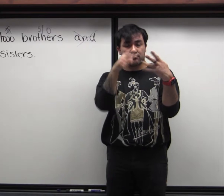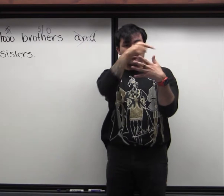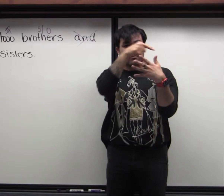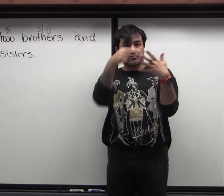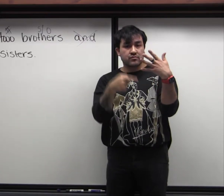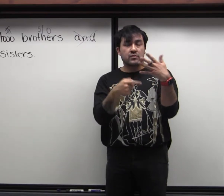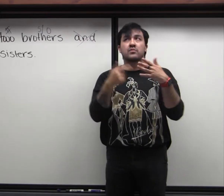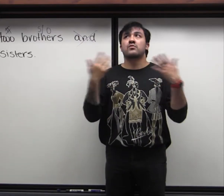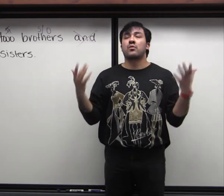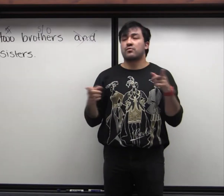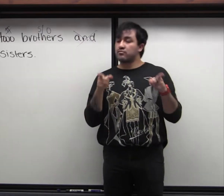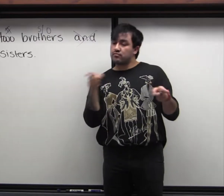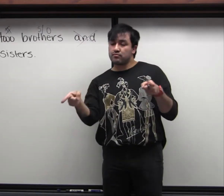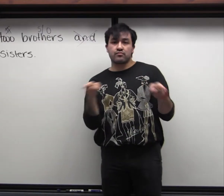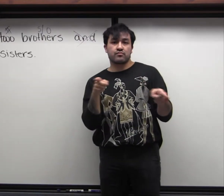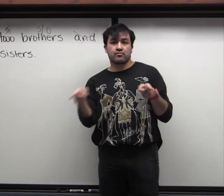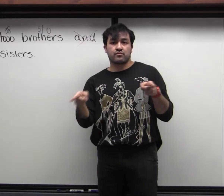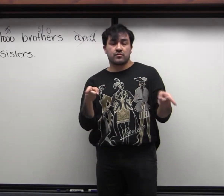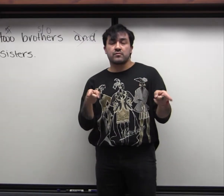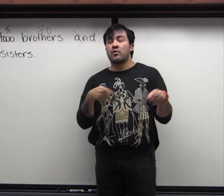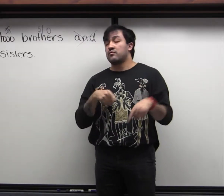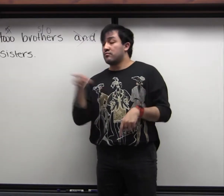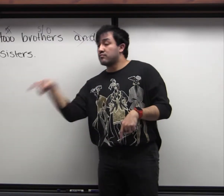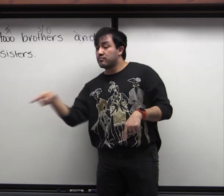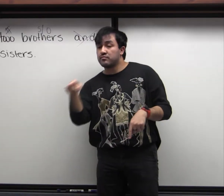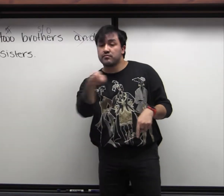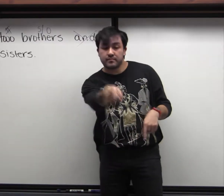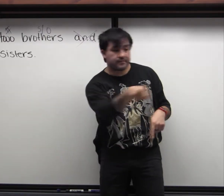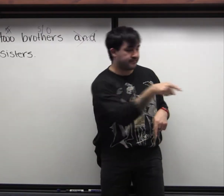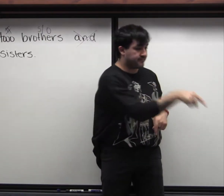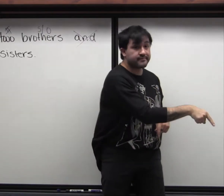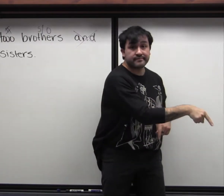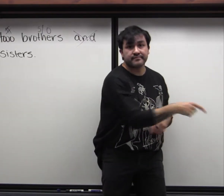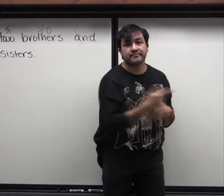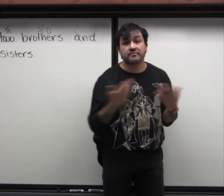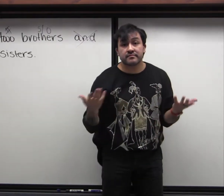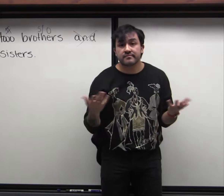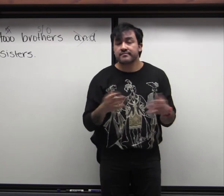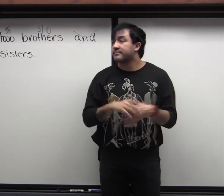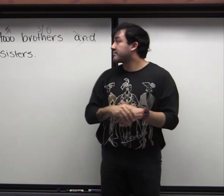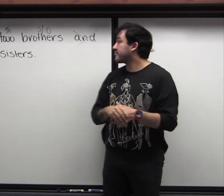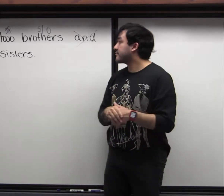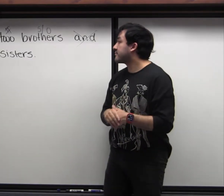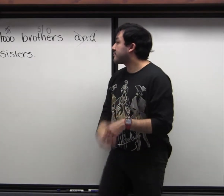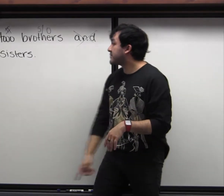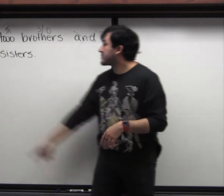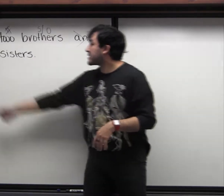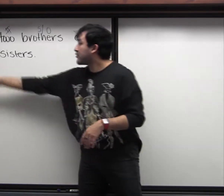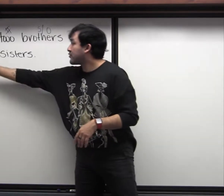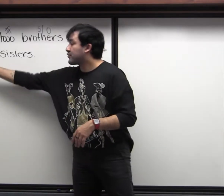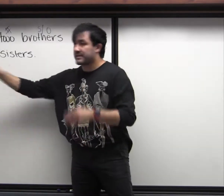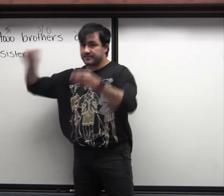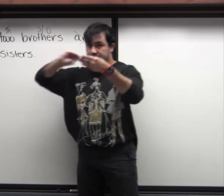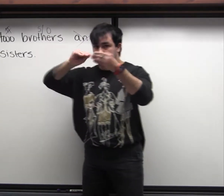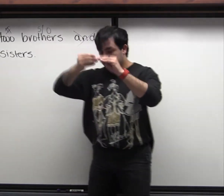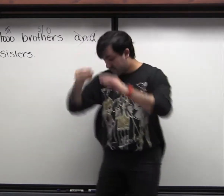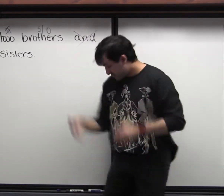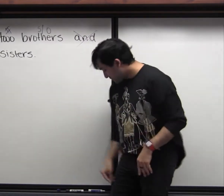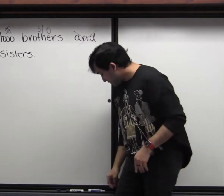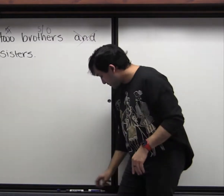that you could sign a sentence that has the word and without actually ever signing the word and. And